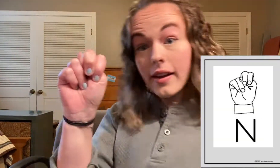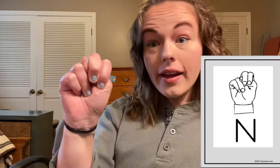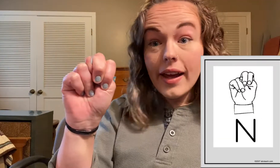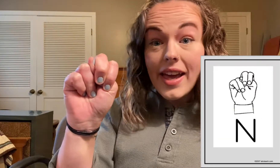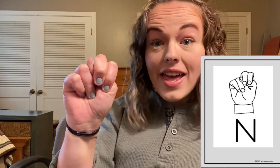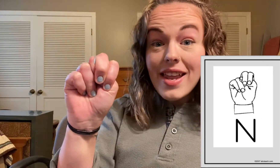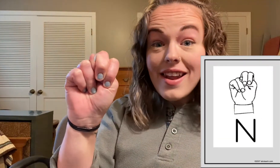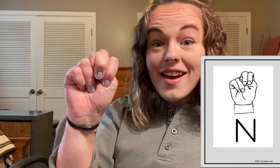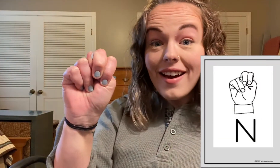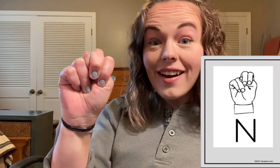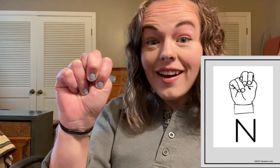N,